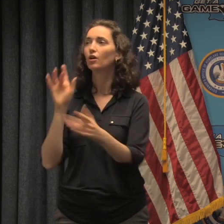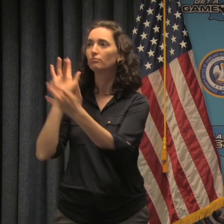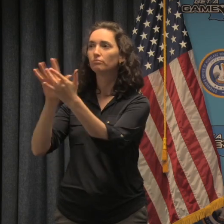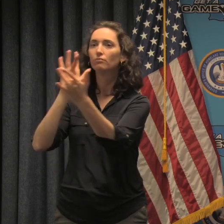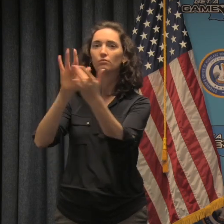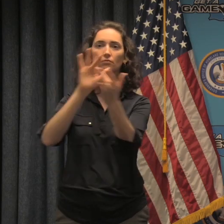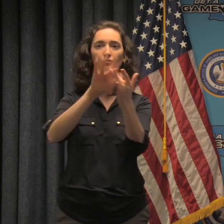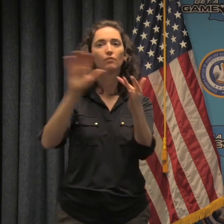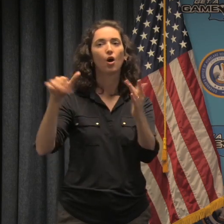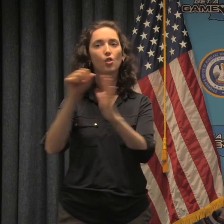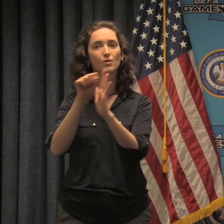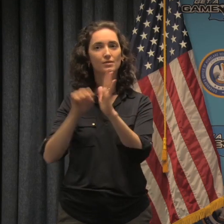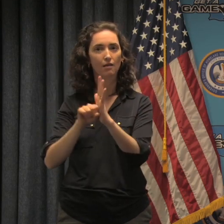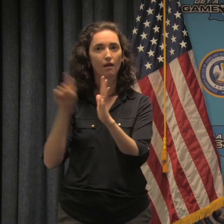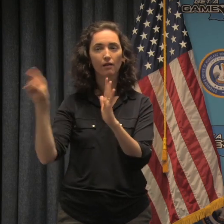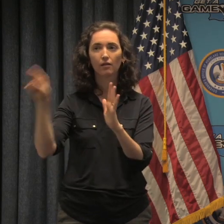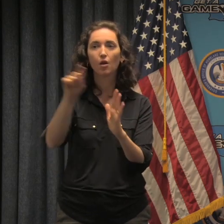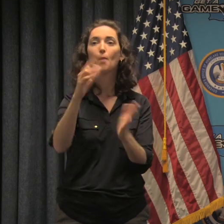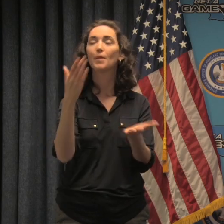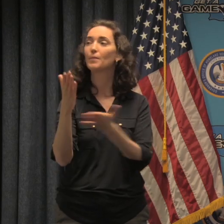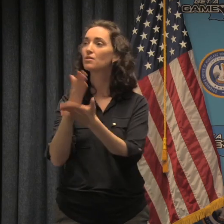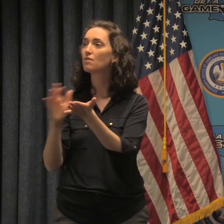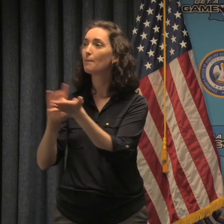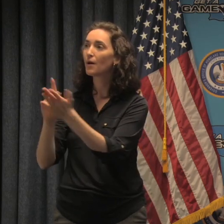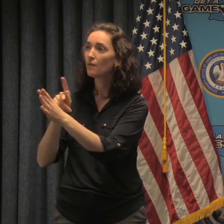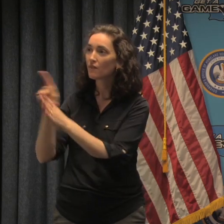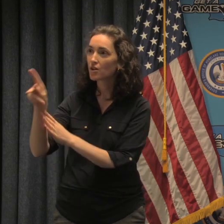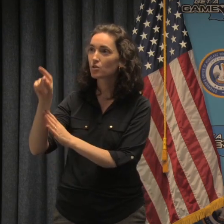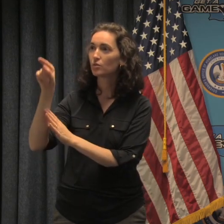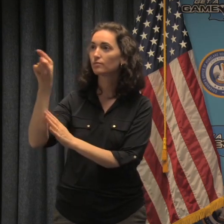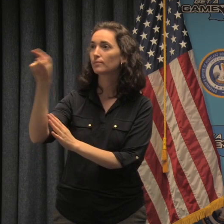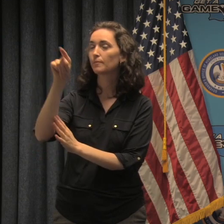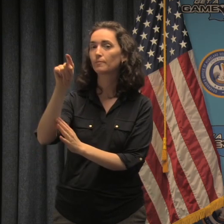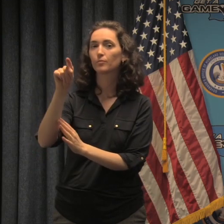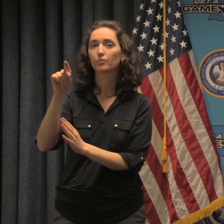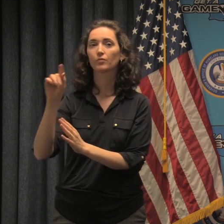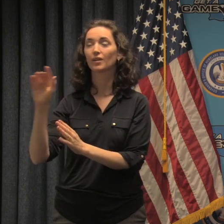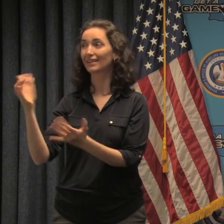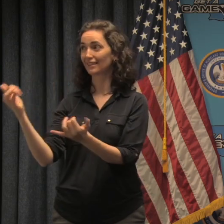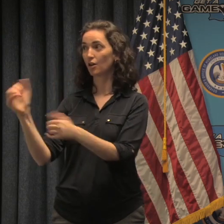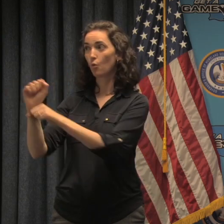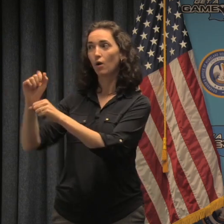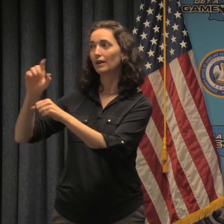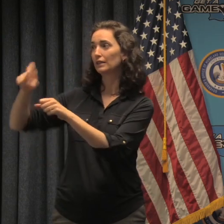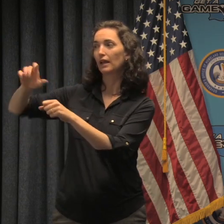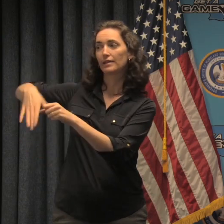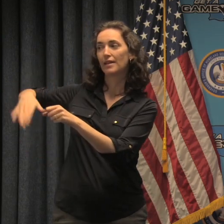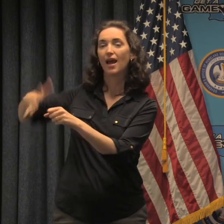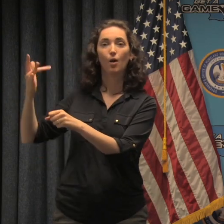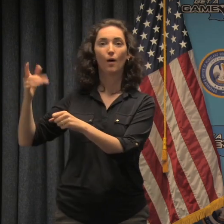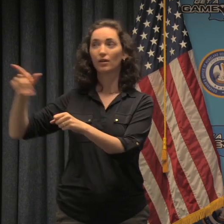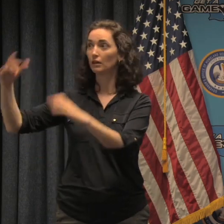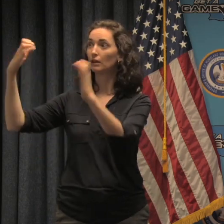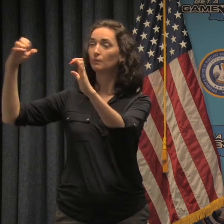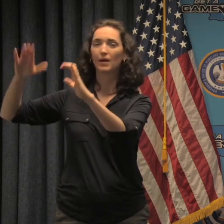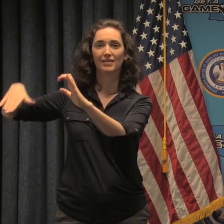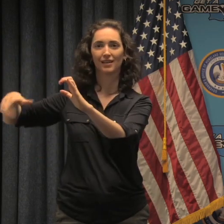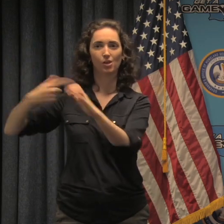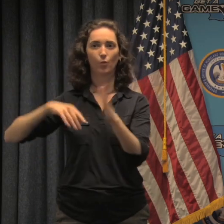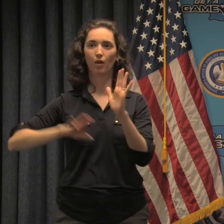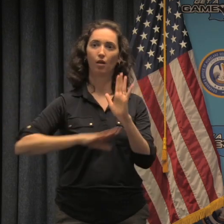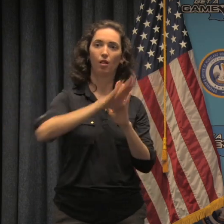states where they might have some medical professionals where their work isn't needed yet because they're not in the same place that we